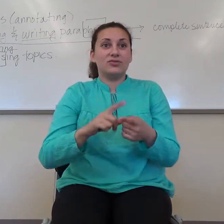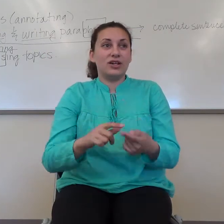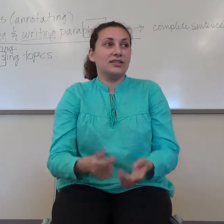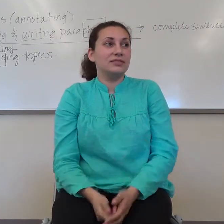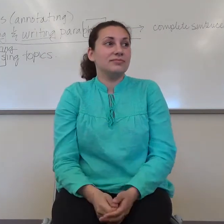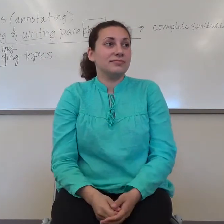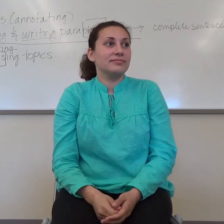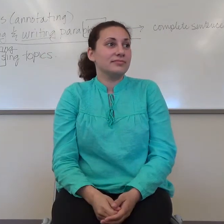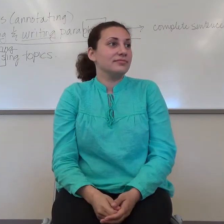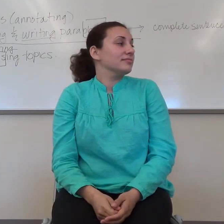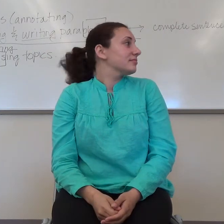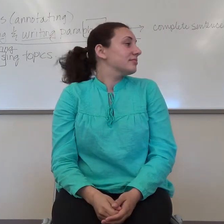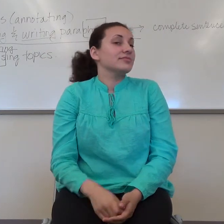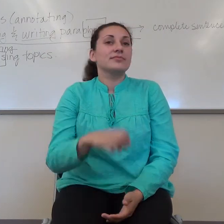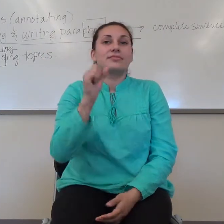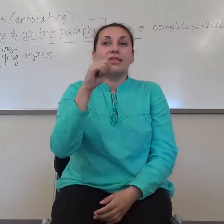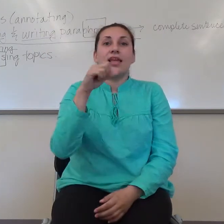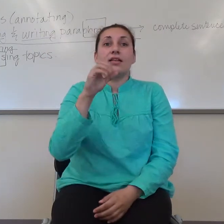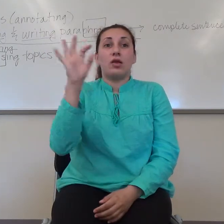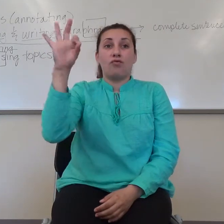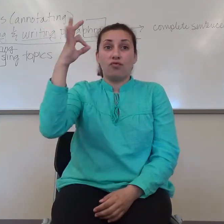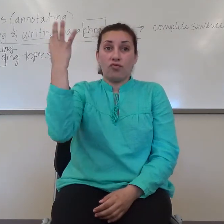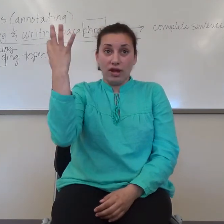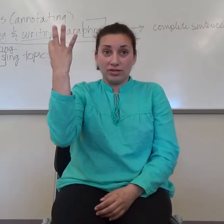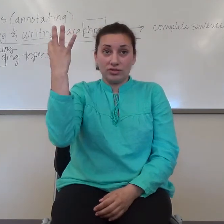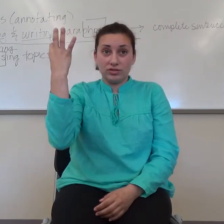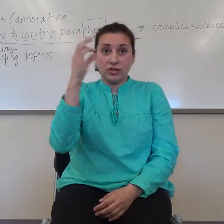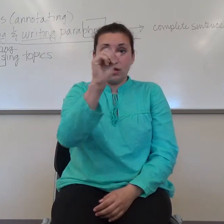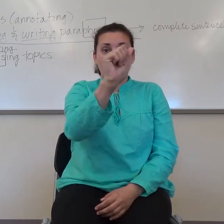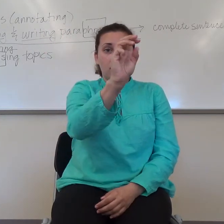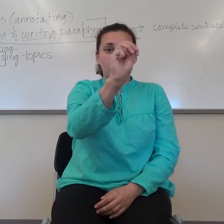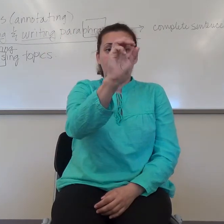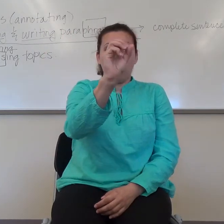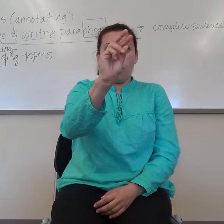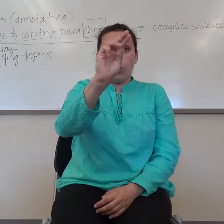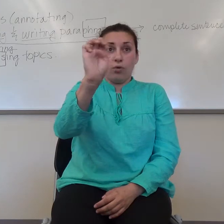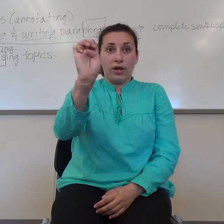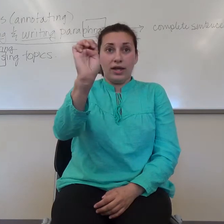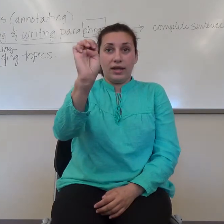friend. okay? Yeah, and in French, amore, and then in French,